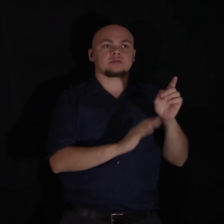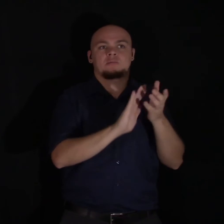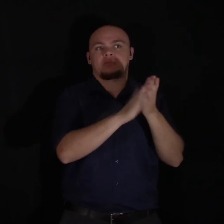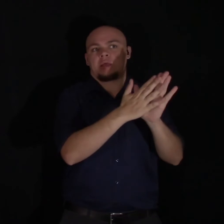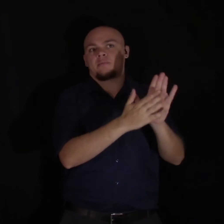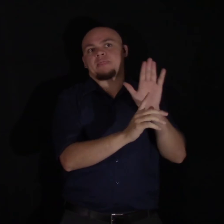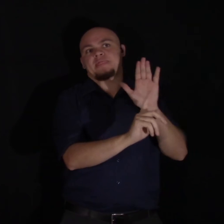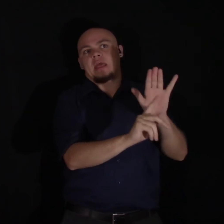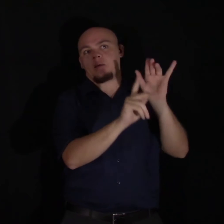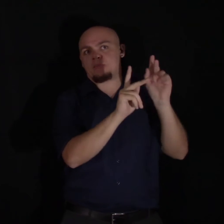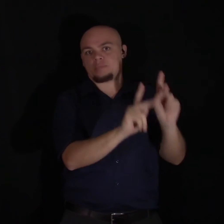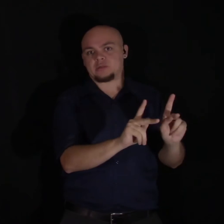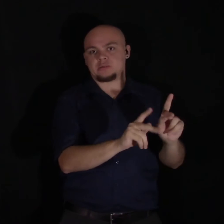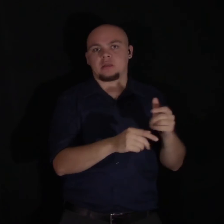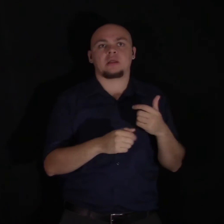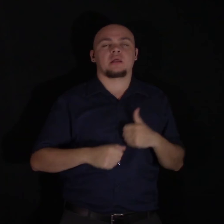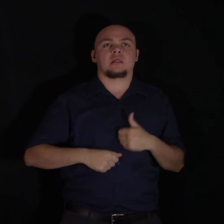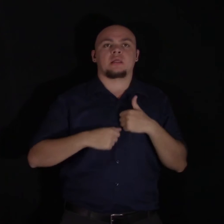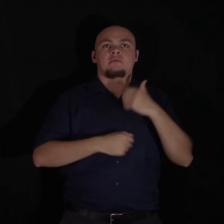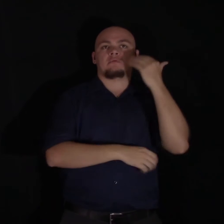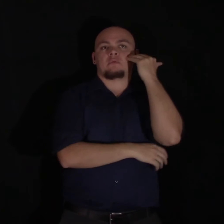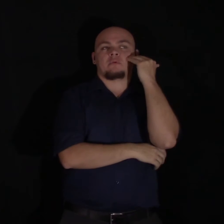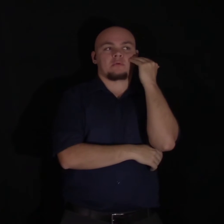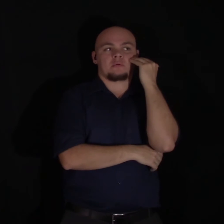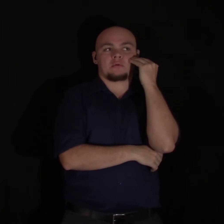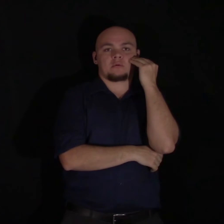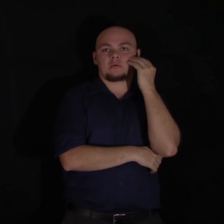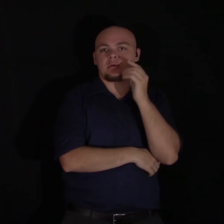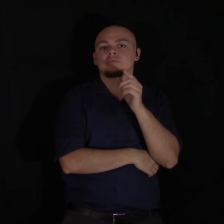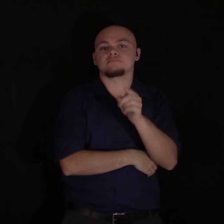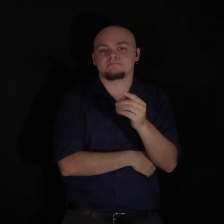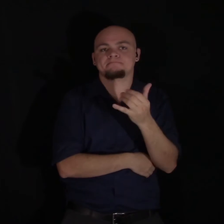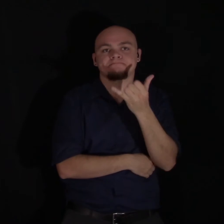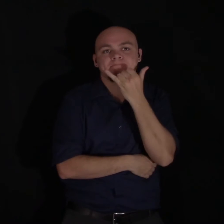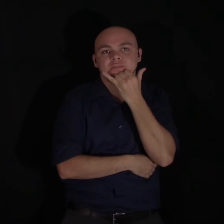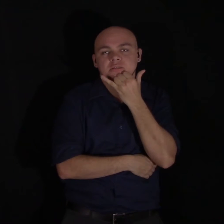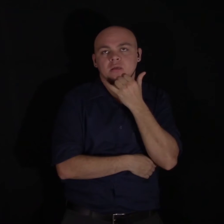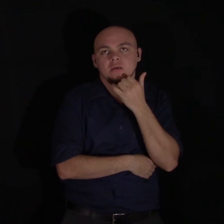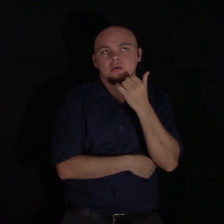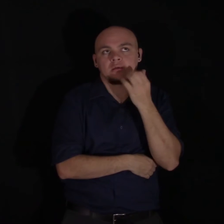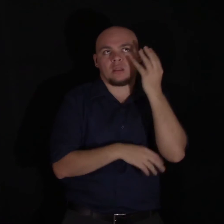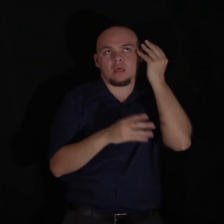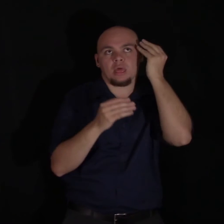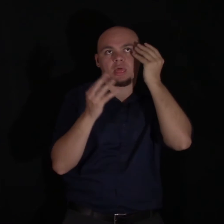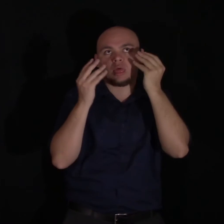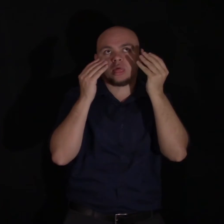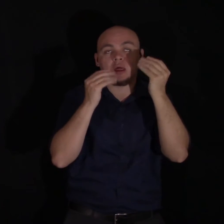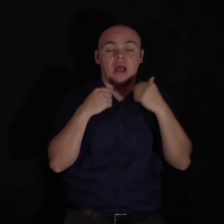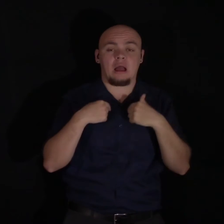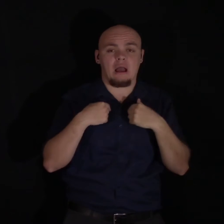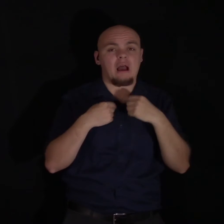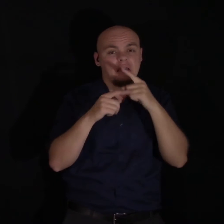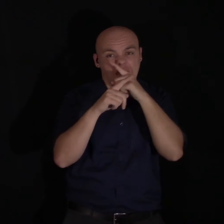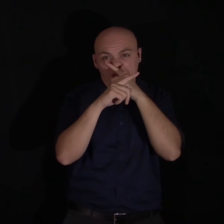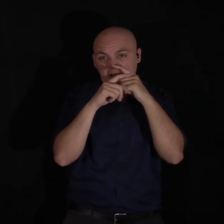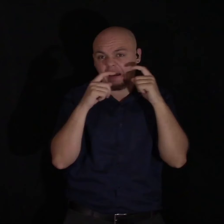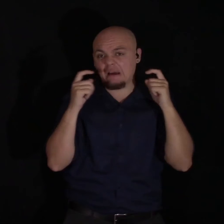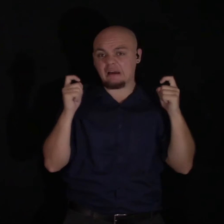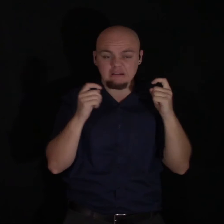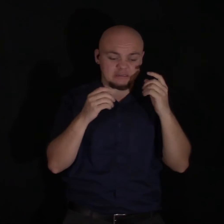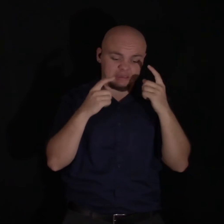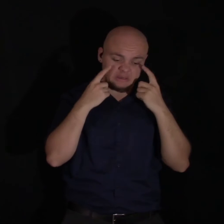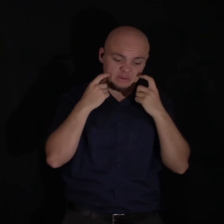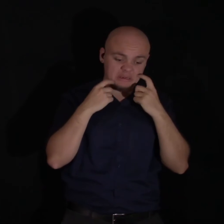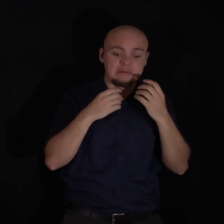person. And then you're gonna have to live with the fact that you made a mistake. I ugly cried, ate a